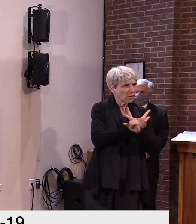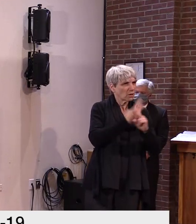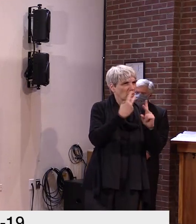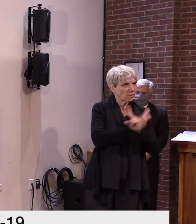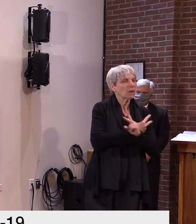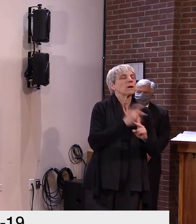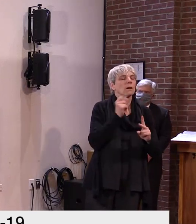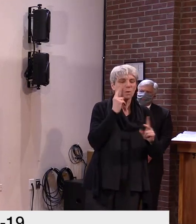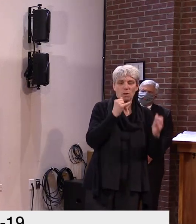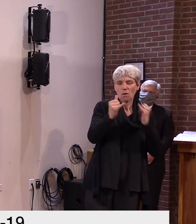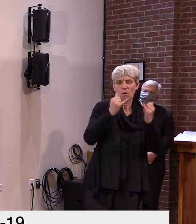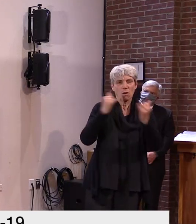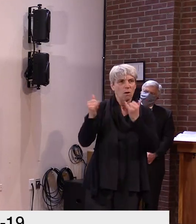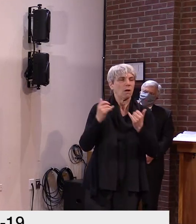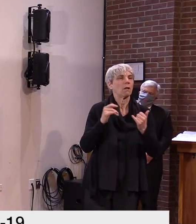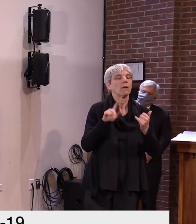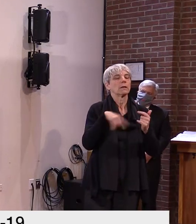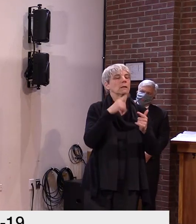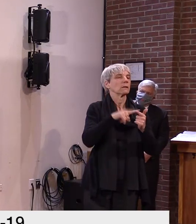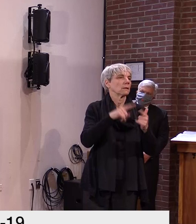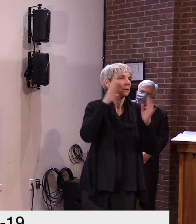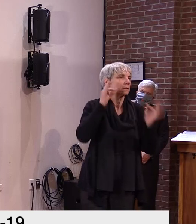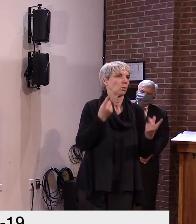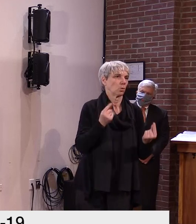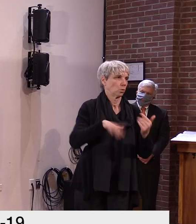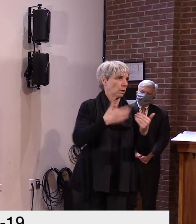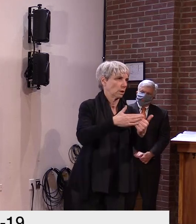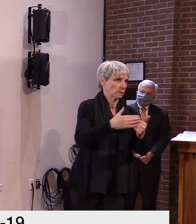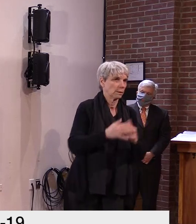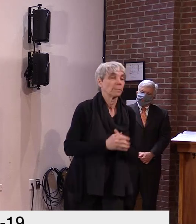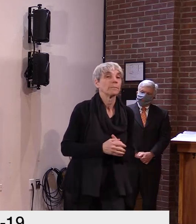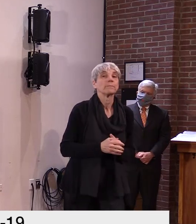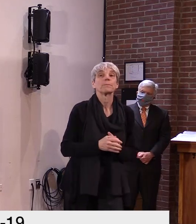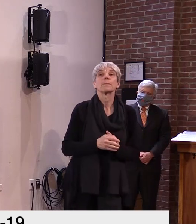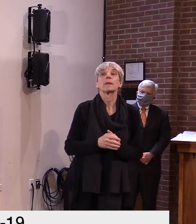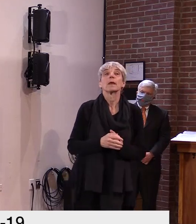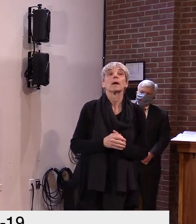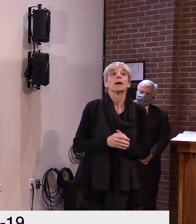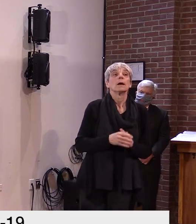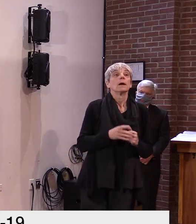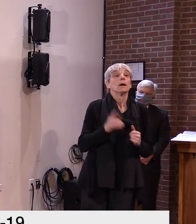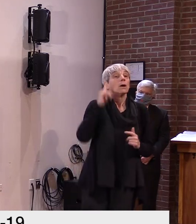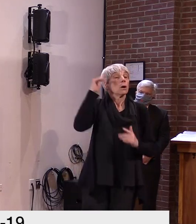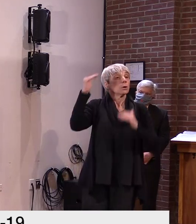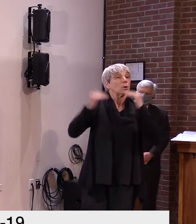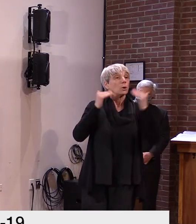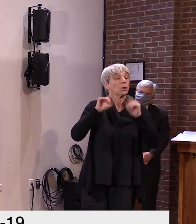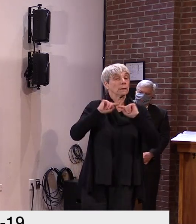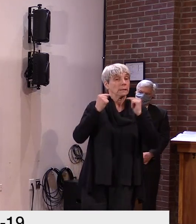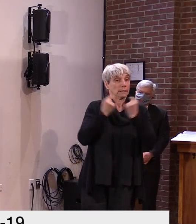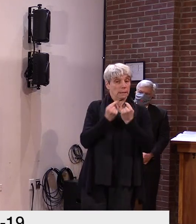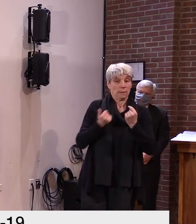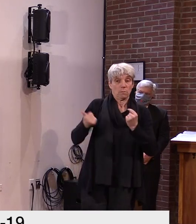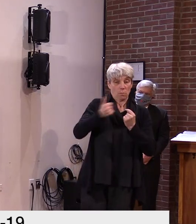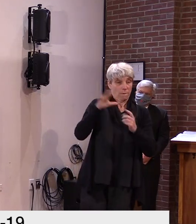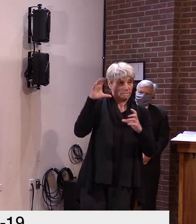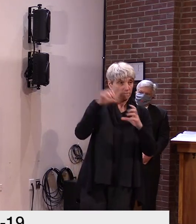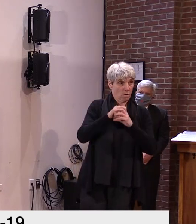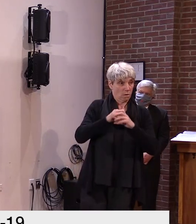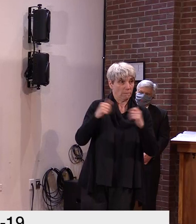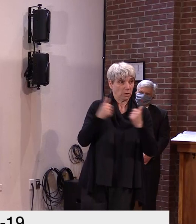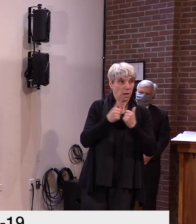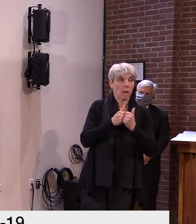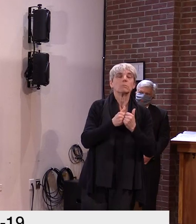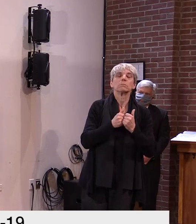guide further recommendations. We are recommending testing for adult team members who participated in recent